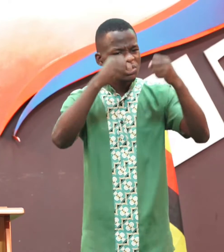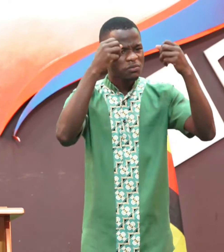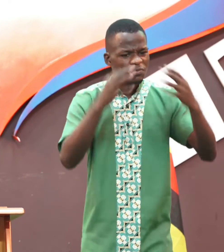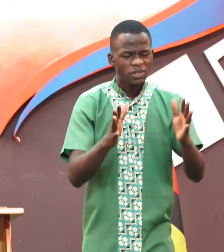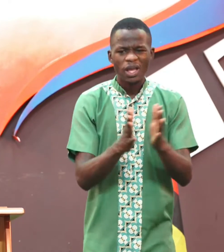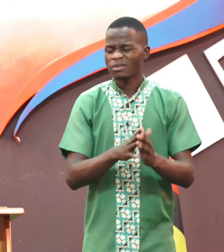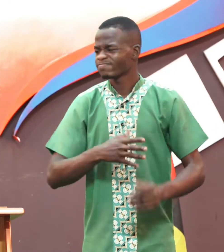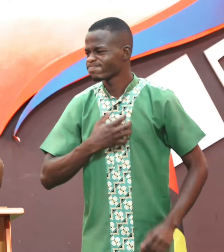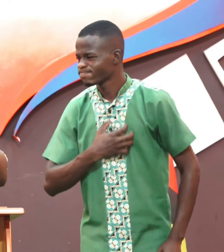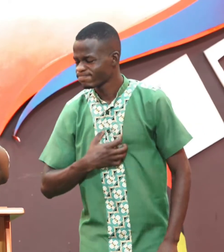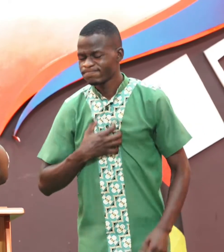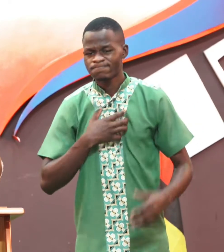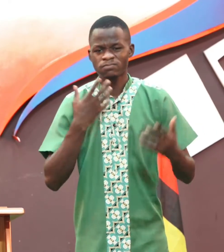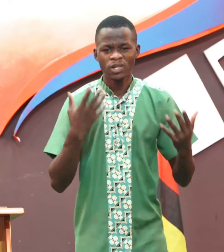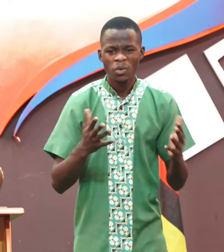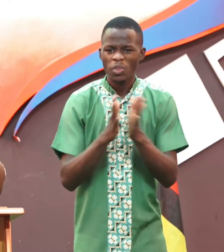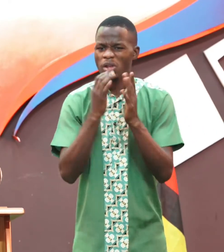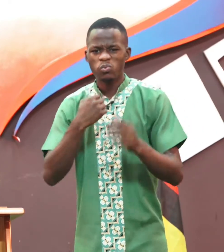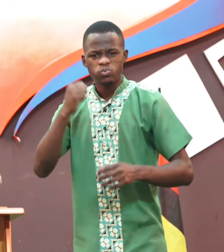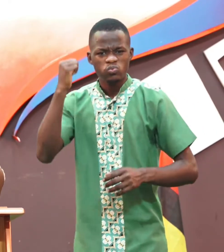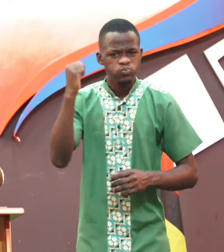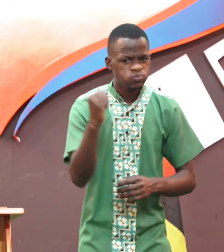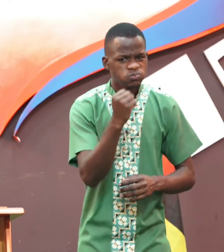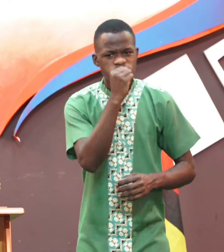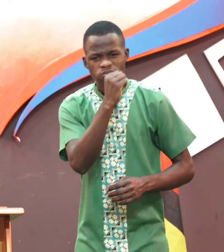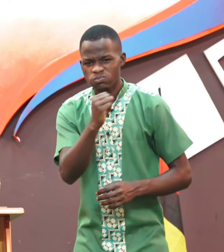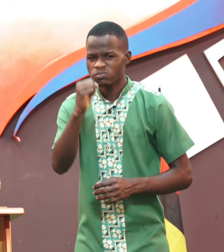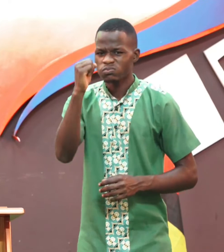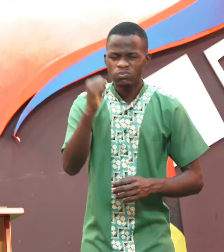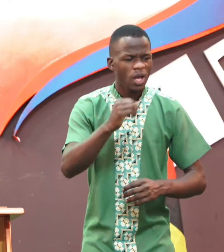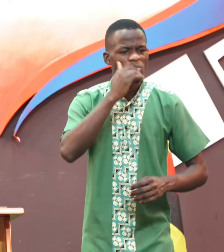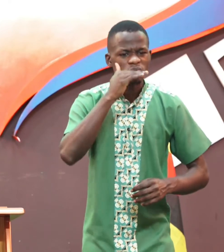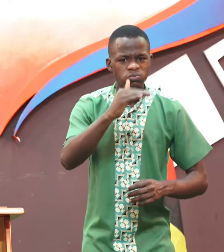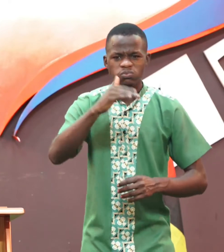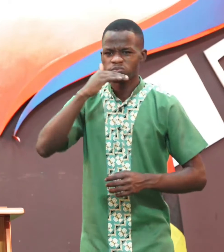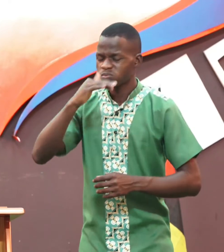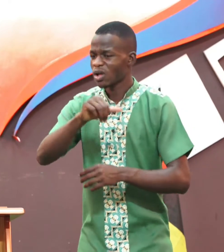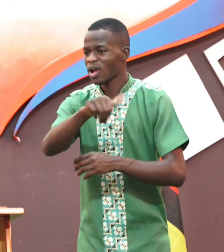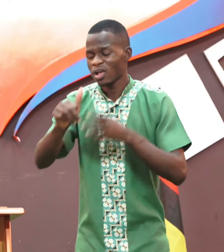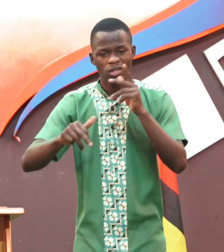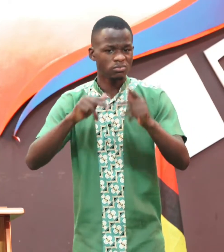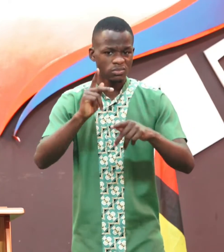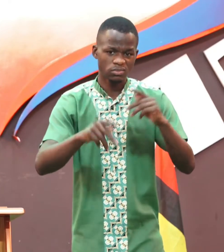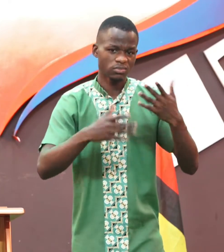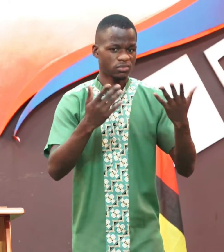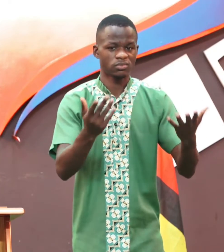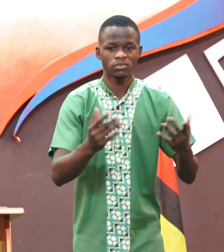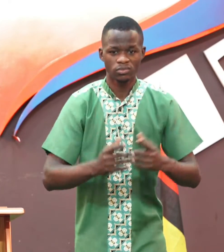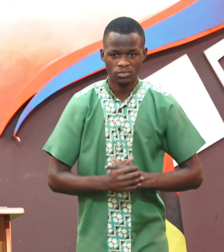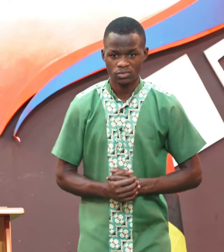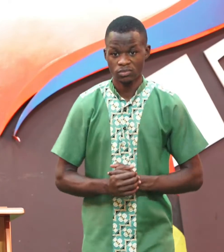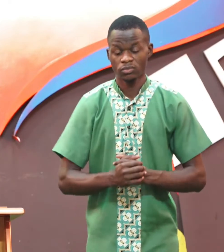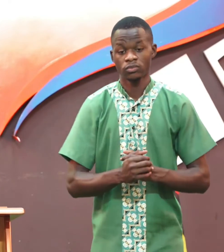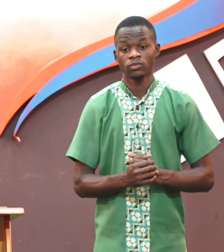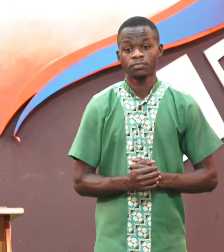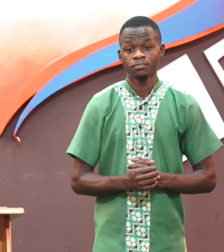you're already broken up and you're bitter. Otambula ofulumya obukaawo obwongo obuyiira banno. You walk out as you splash out this bitterness to those